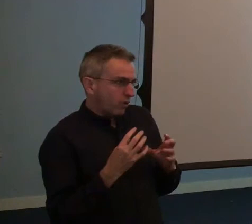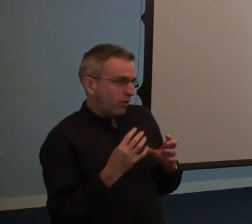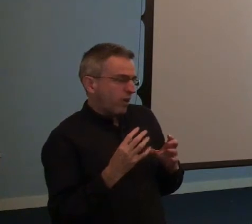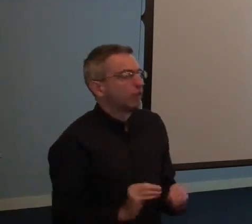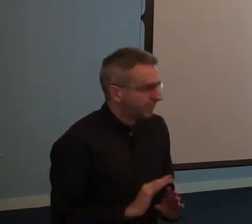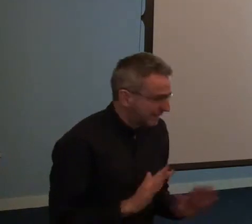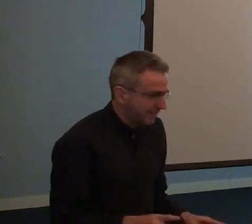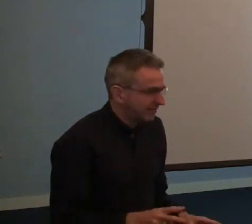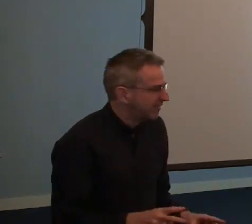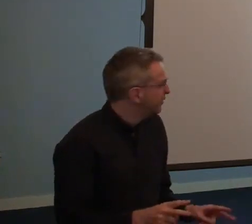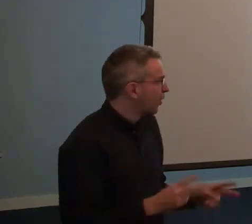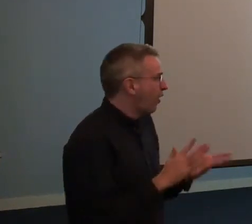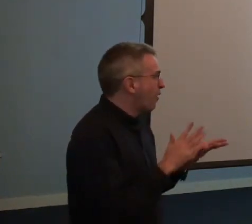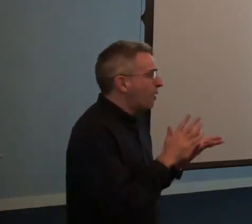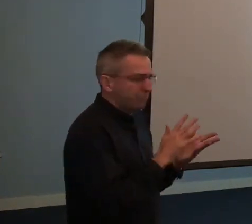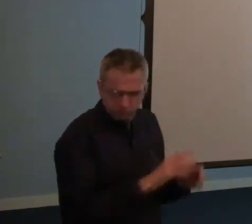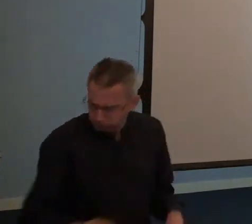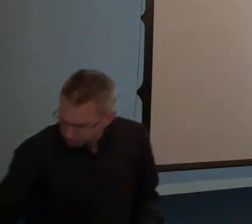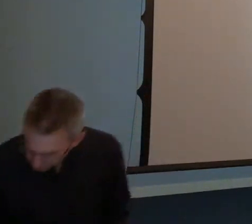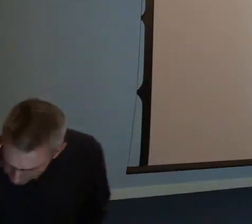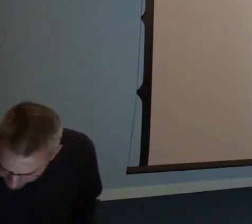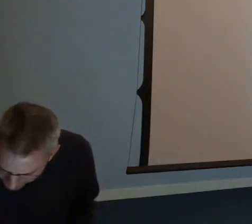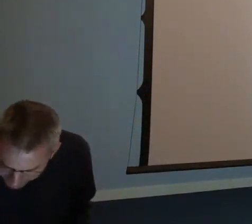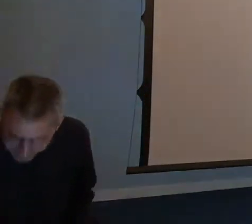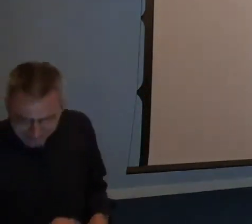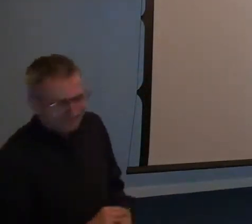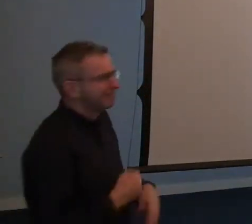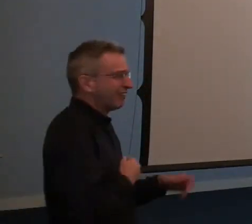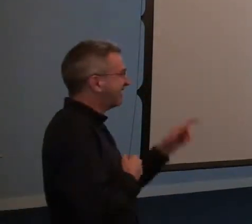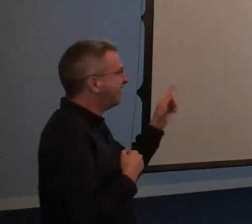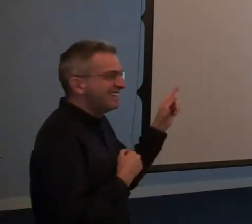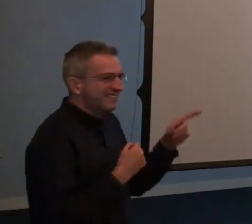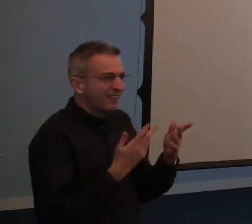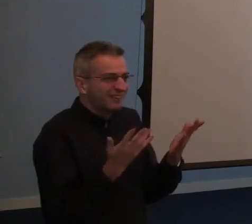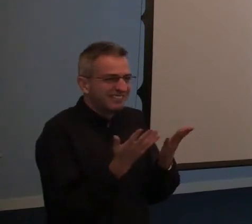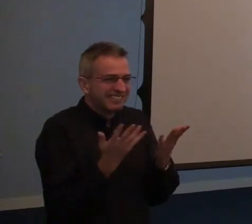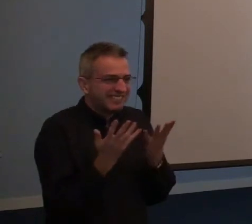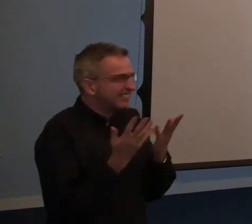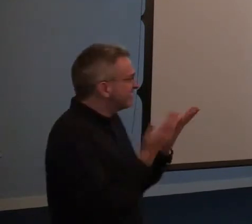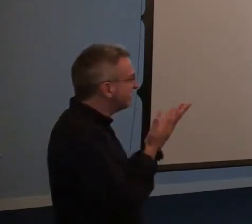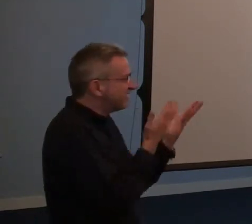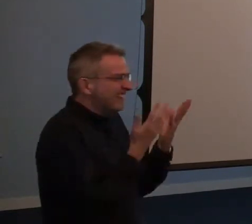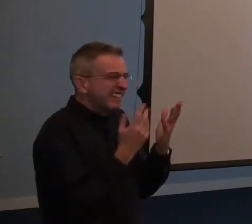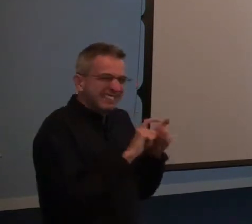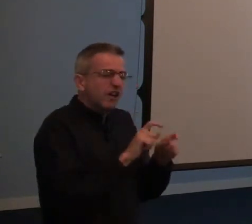artificial womb, and then they have to stop because the mice die. Sorry, that jumped on.